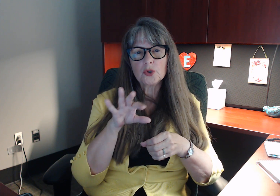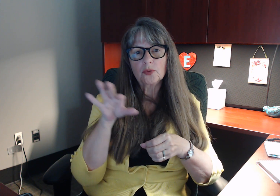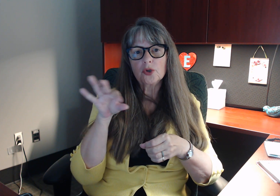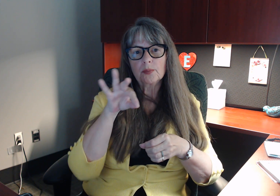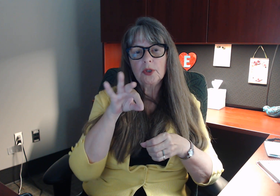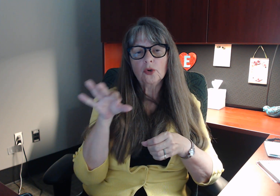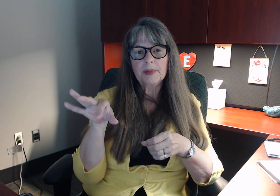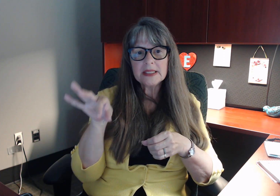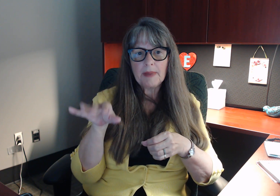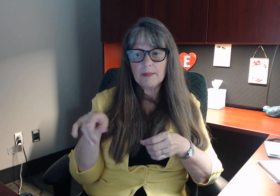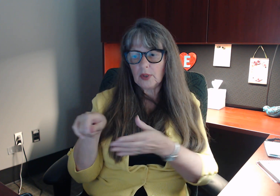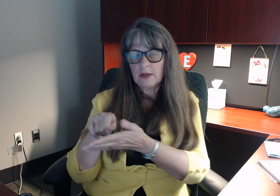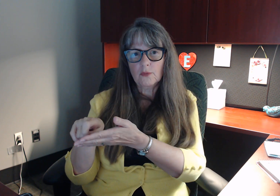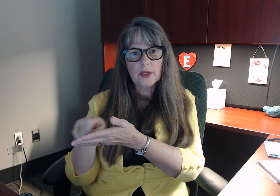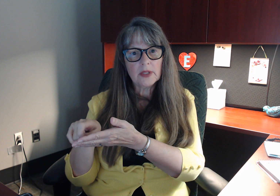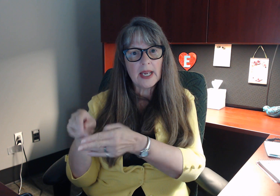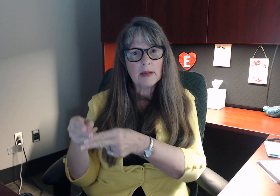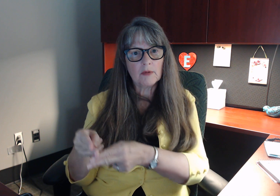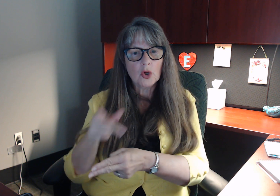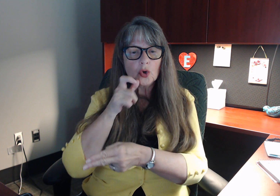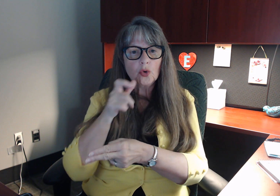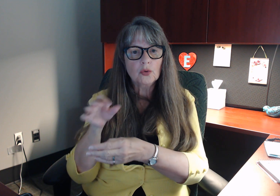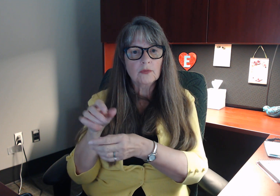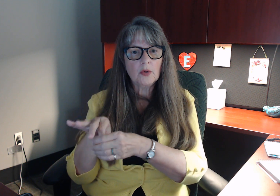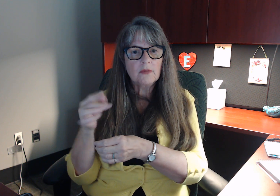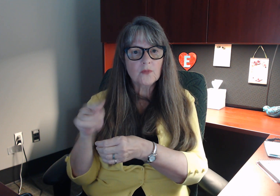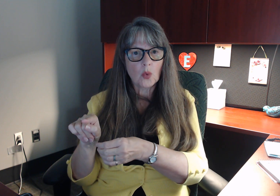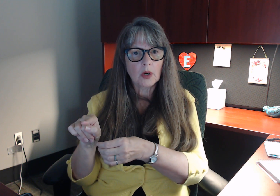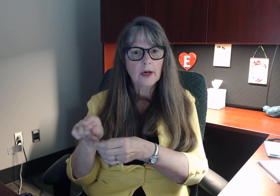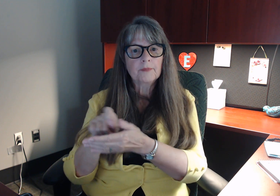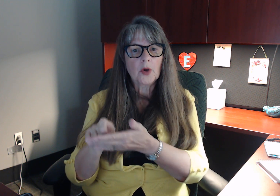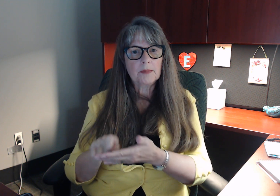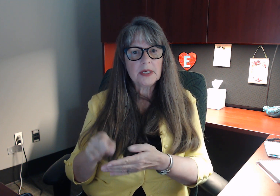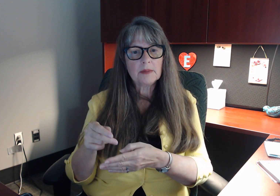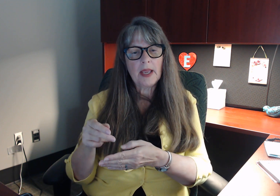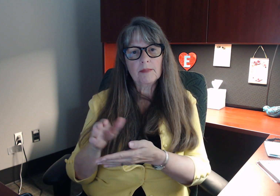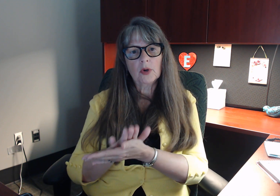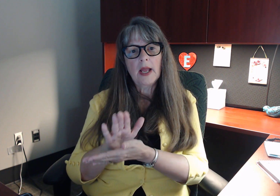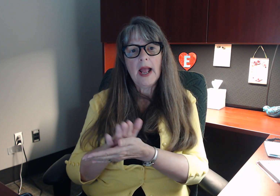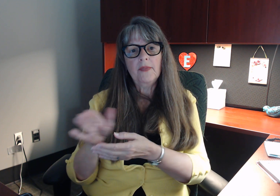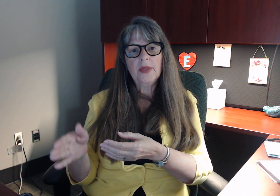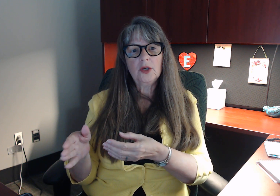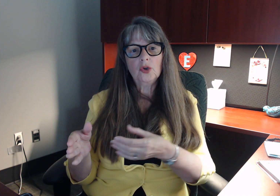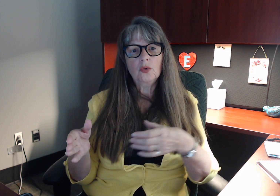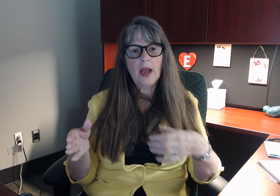doing, is you're putting your piece of paper, like you've written the name of who you're voting for on a piece of paper, and then you have